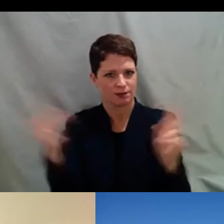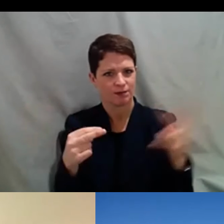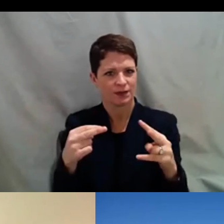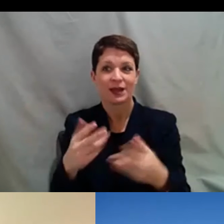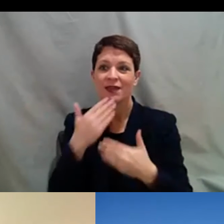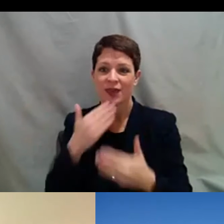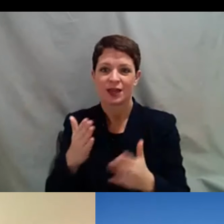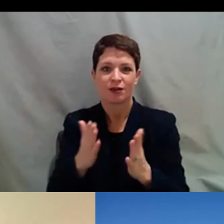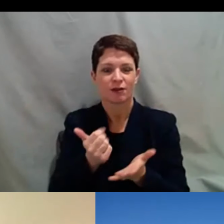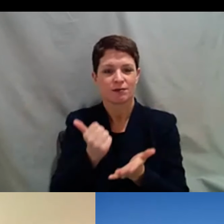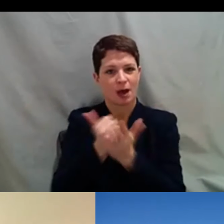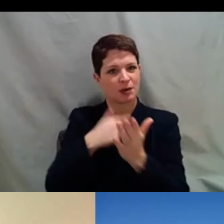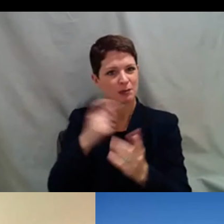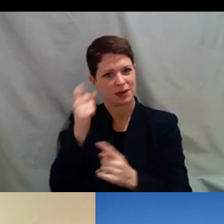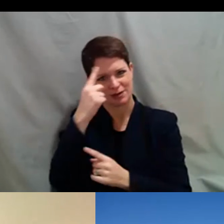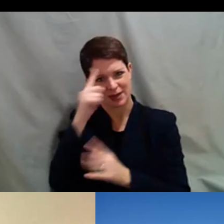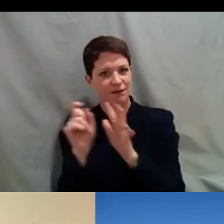it. Thank you.